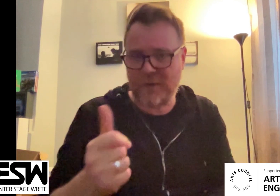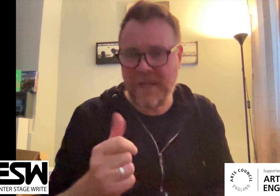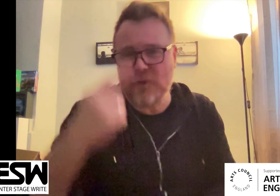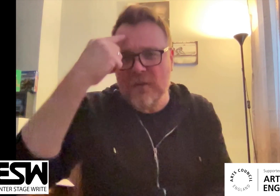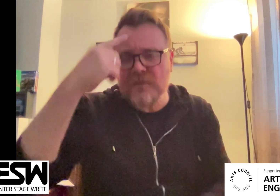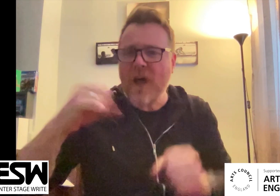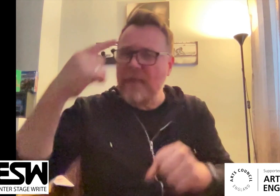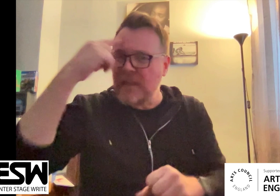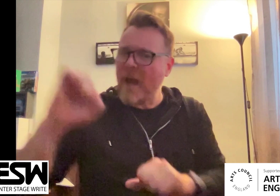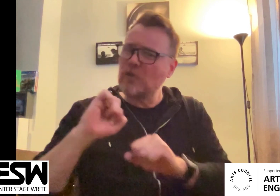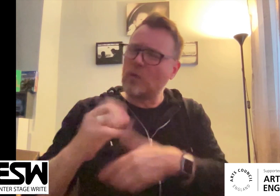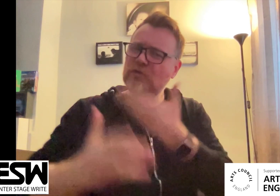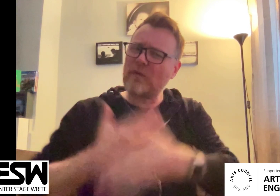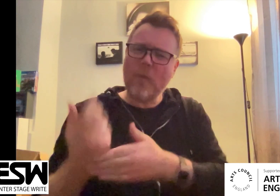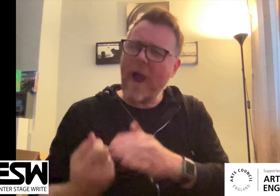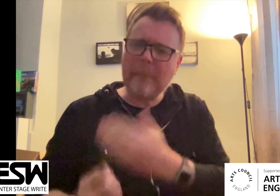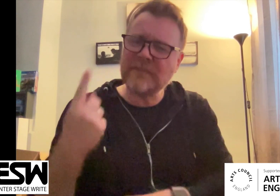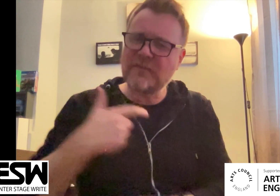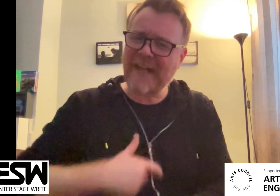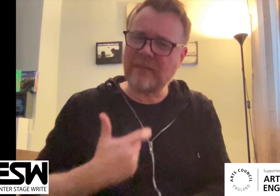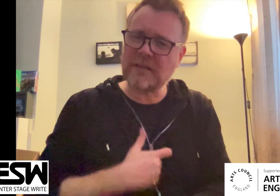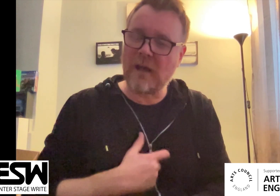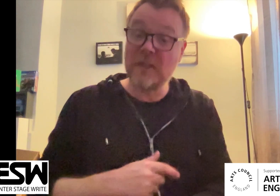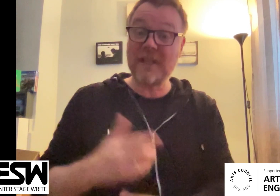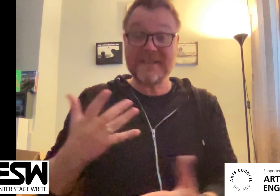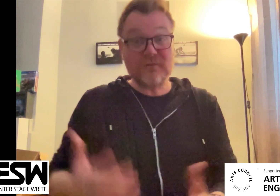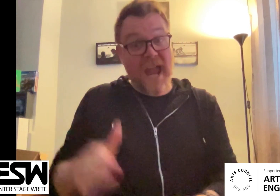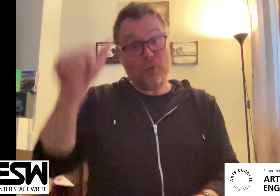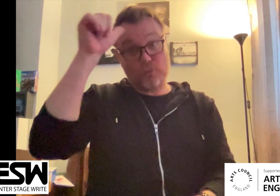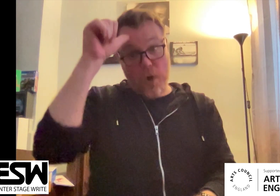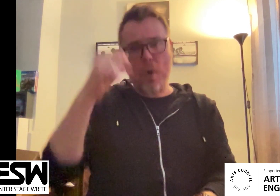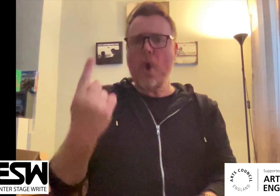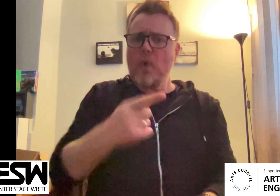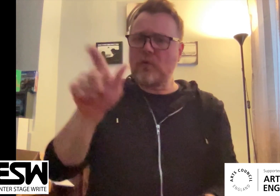3 parts. So I want you to start thinking about your story in parts. What happens to your character?